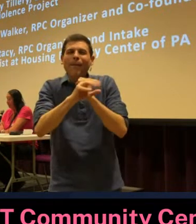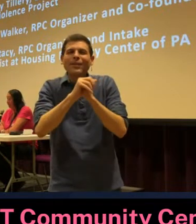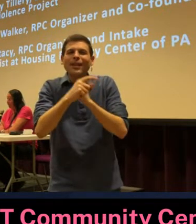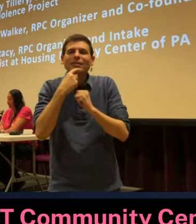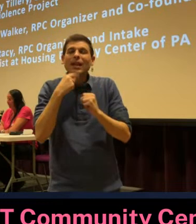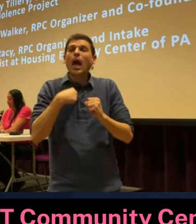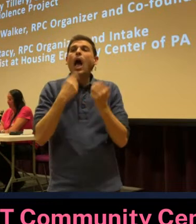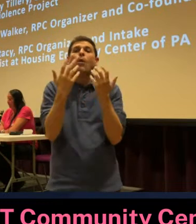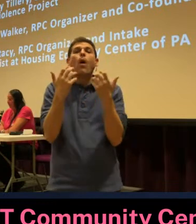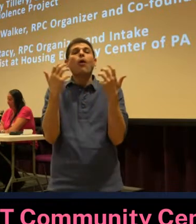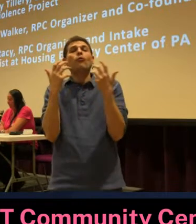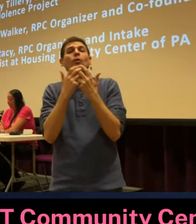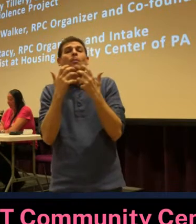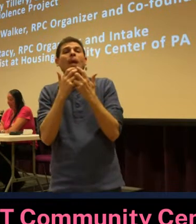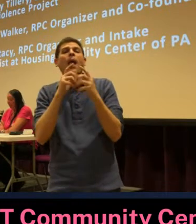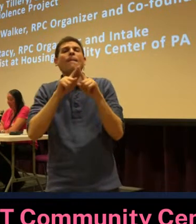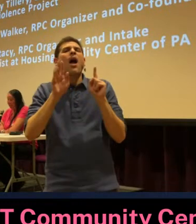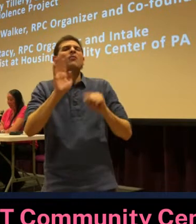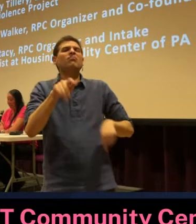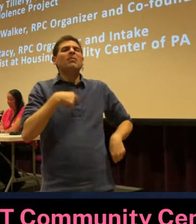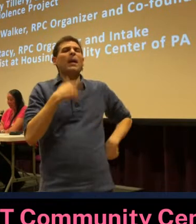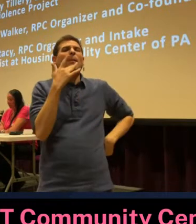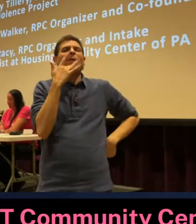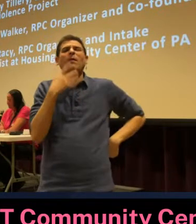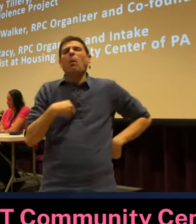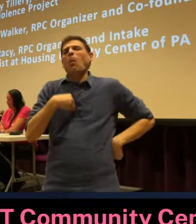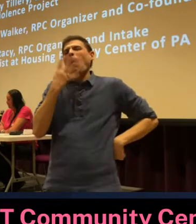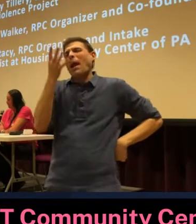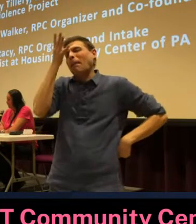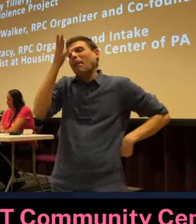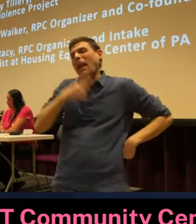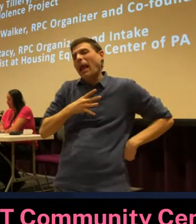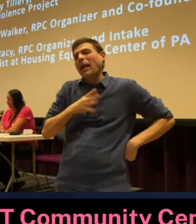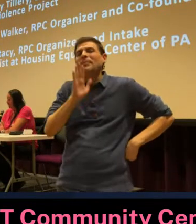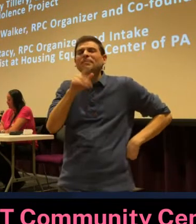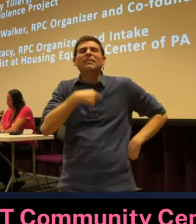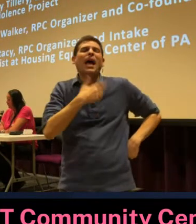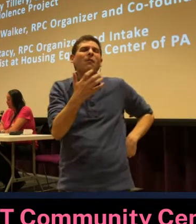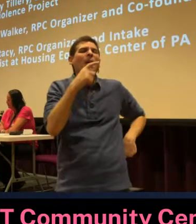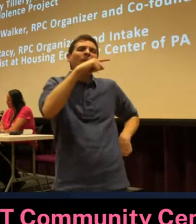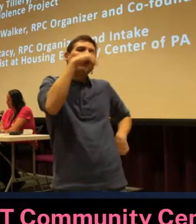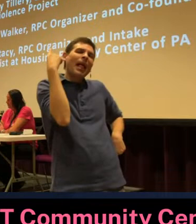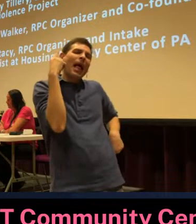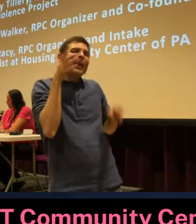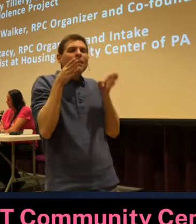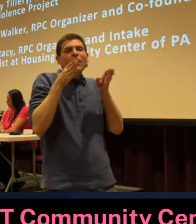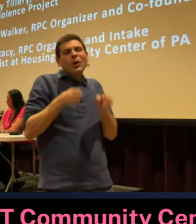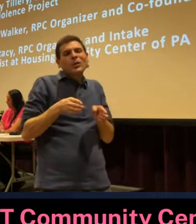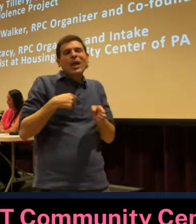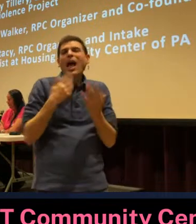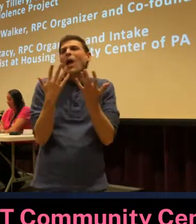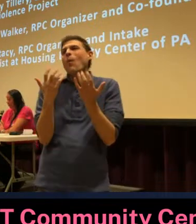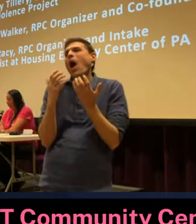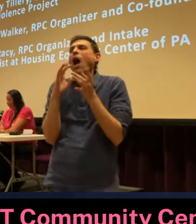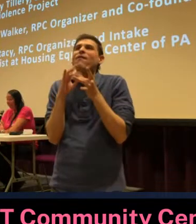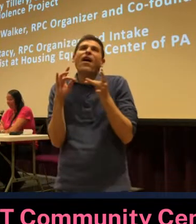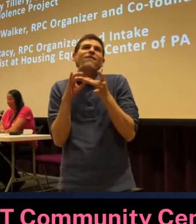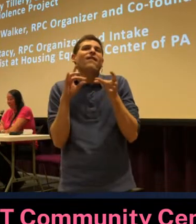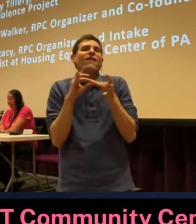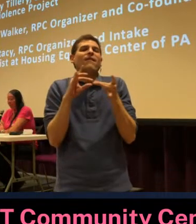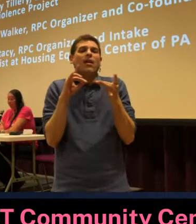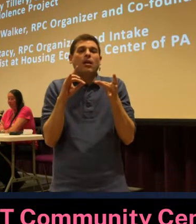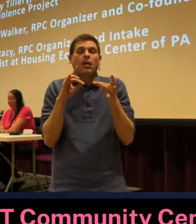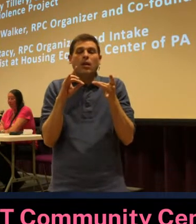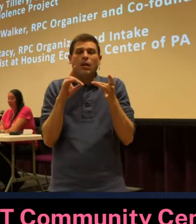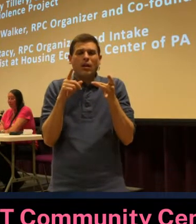want a white guy roommate or a black person roommate or whatever roommate, that's